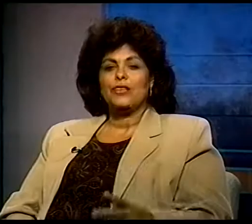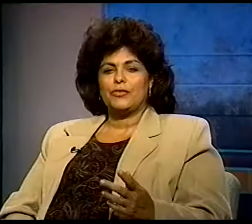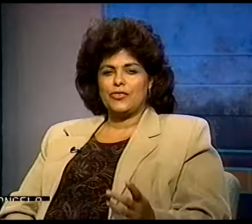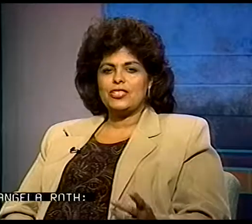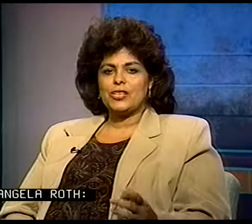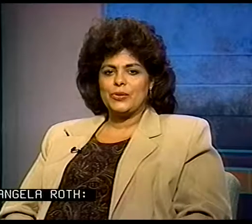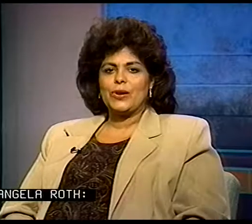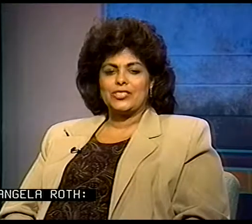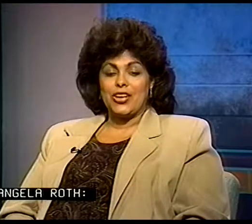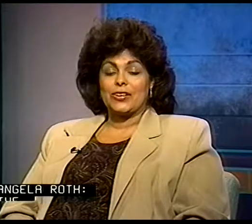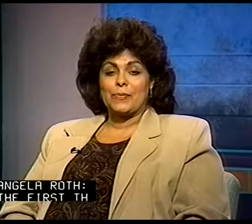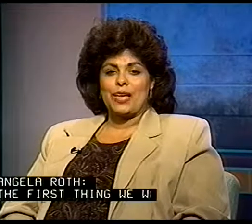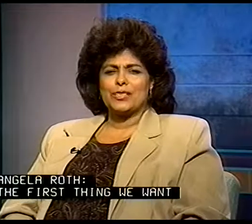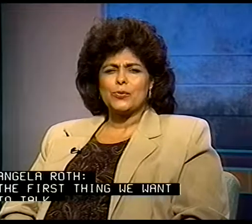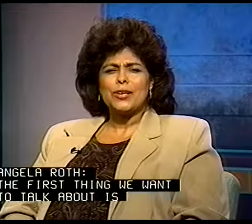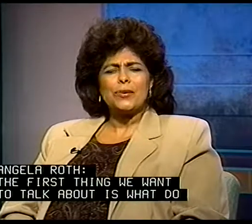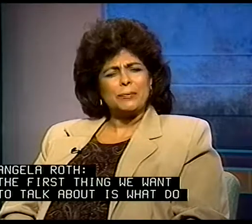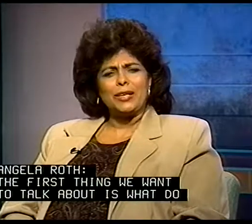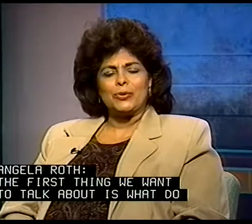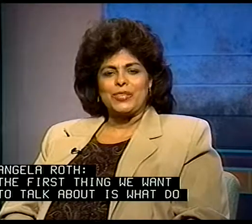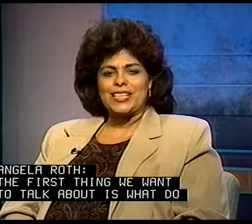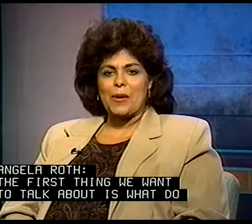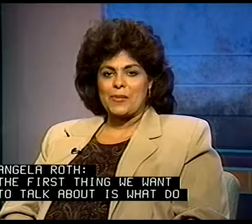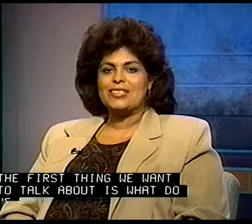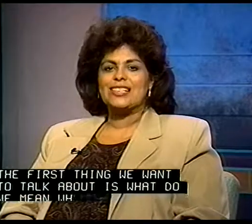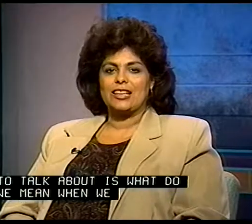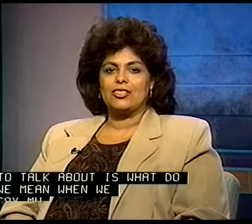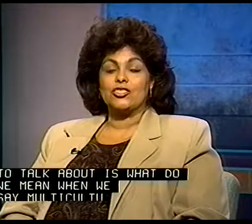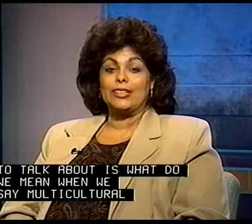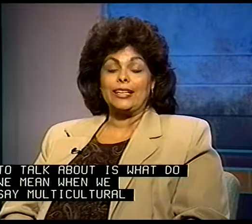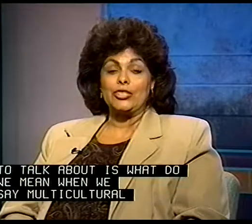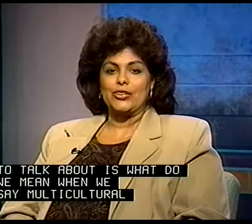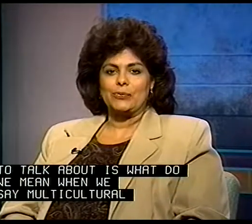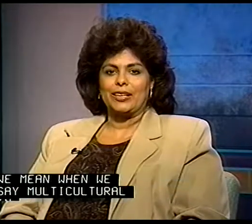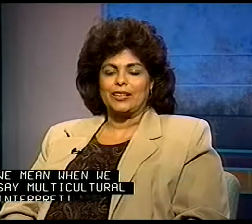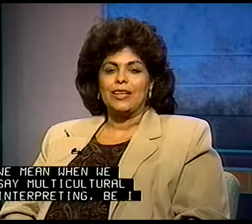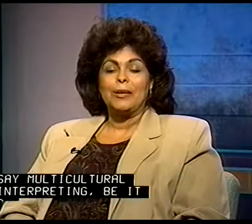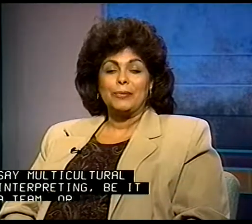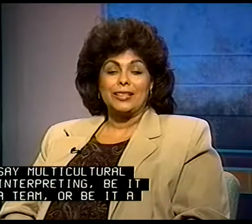The first thing we want to talk about is what do we mean when we say a multicultural interpreting,